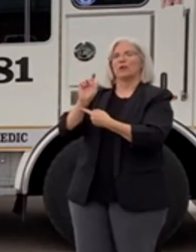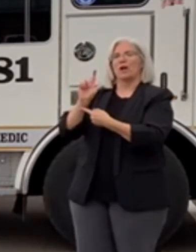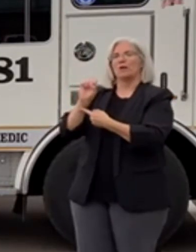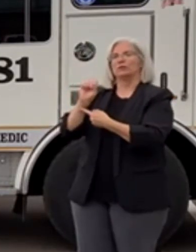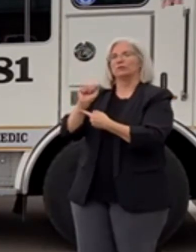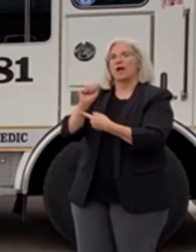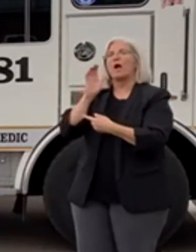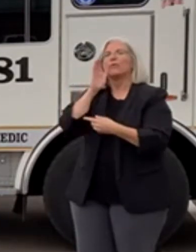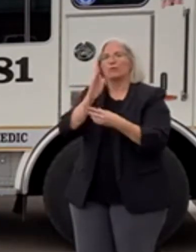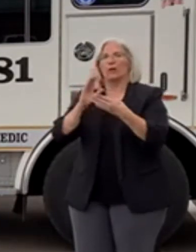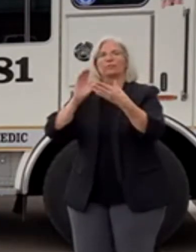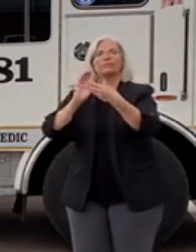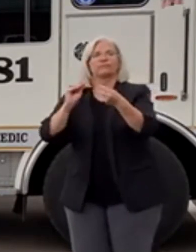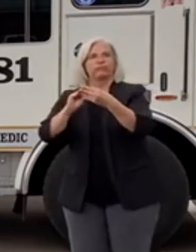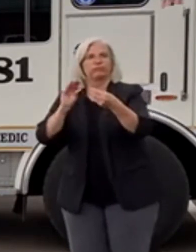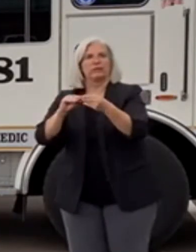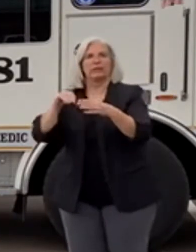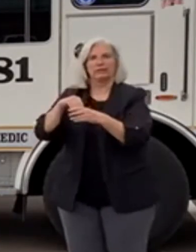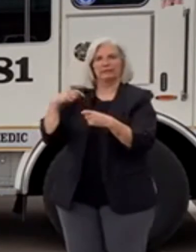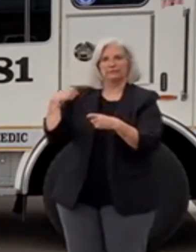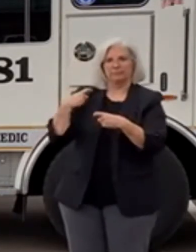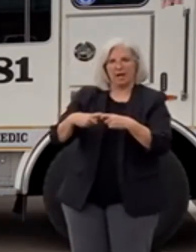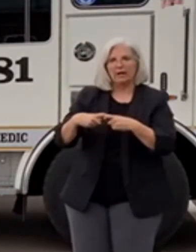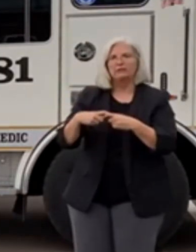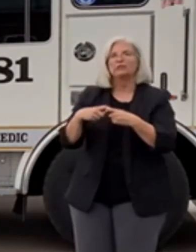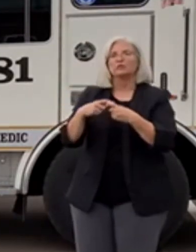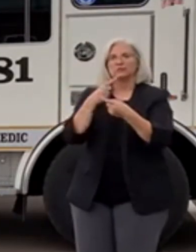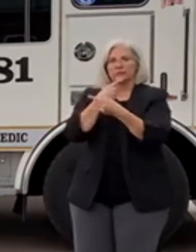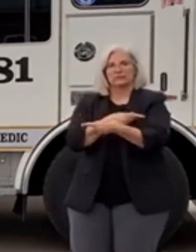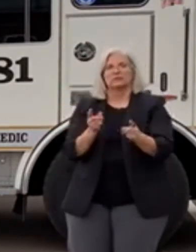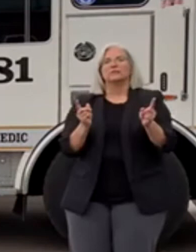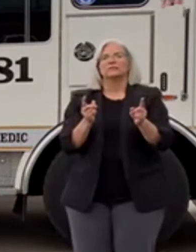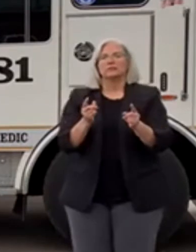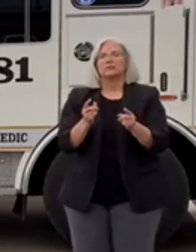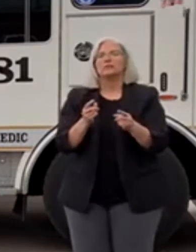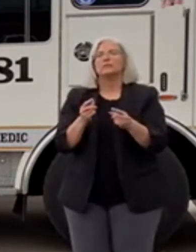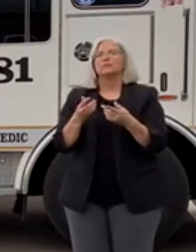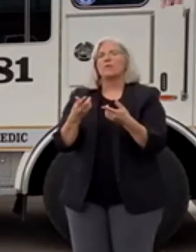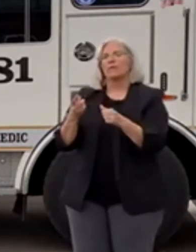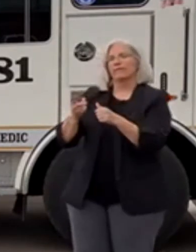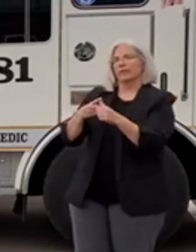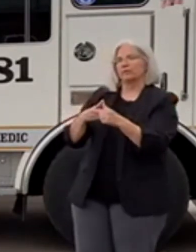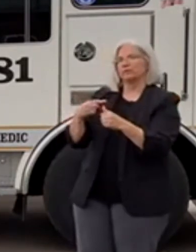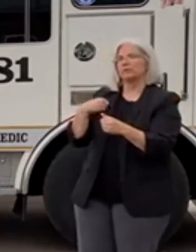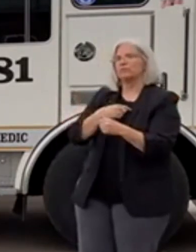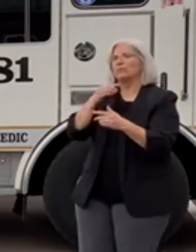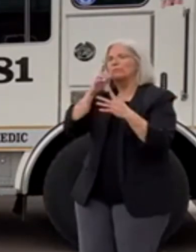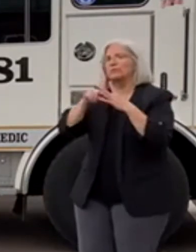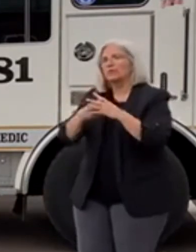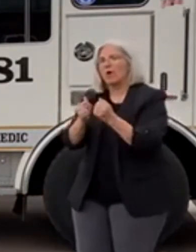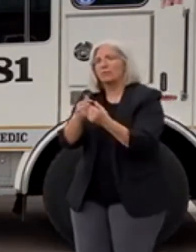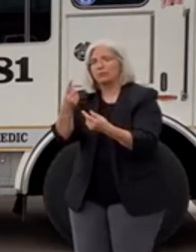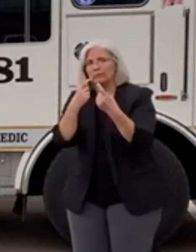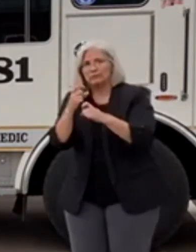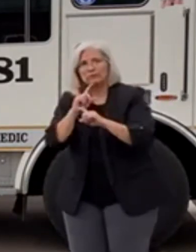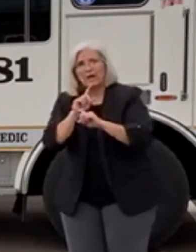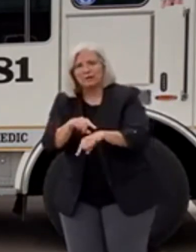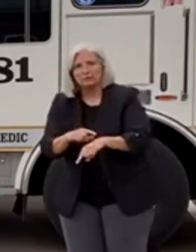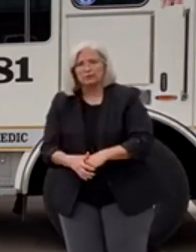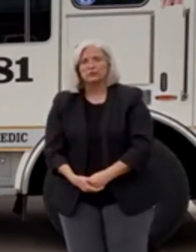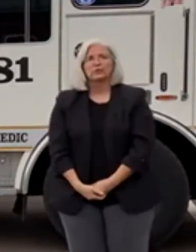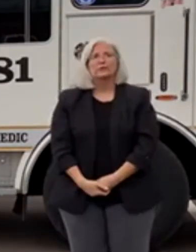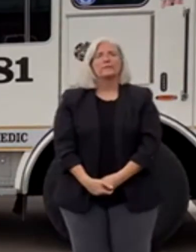after the Q&A portion is done. So we'll start with Q&A to make sure everyone's questions are answered. I will be calling on folks. I see you over there.